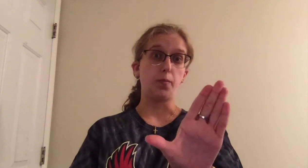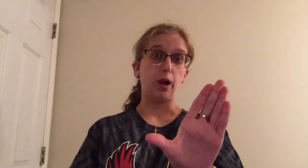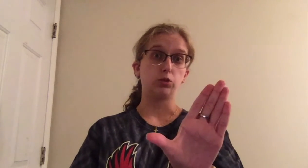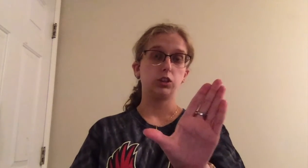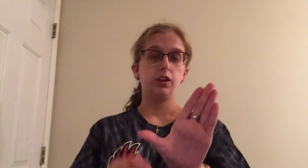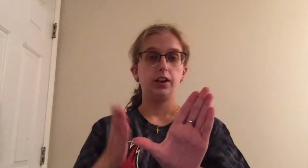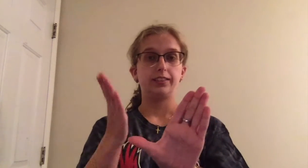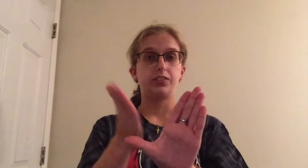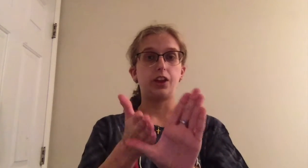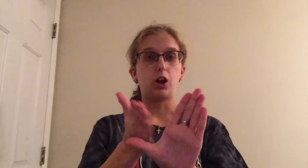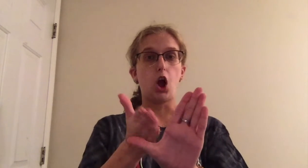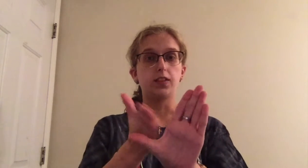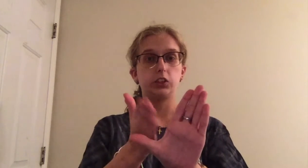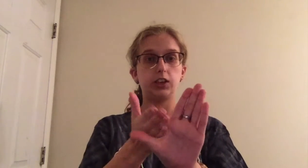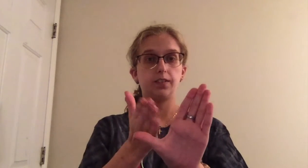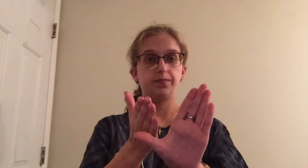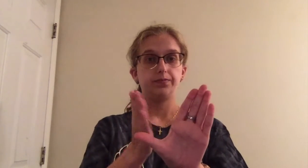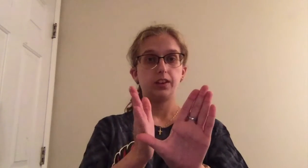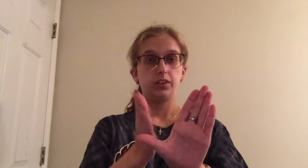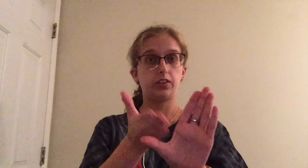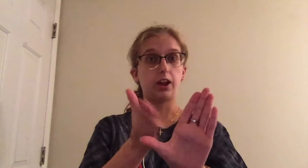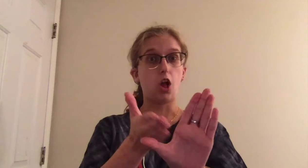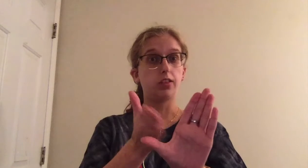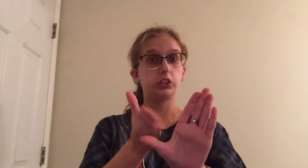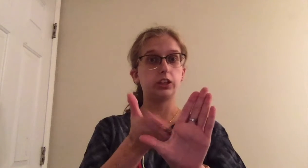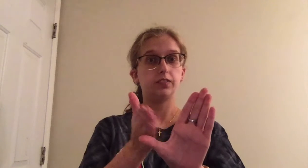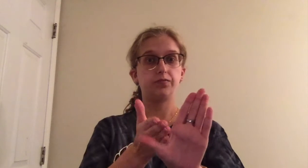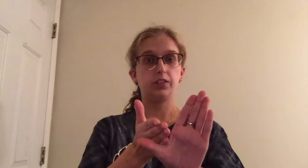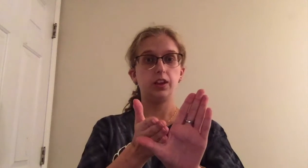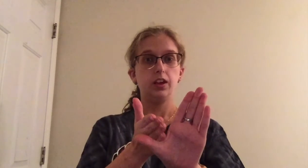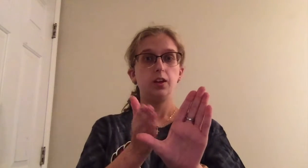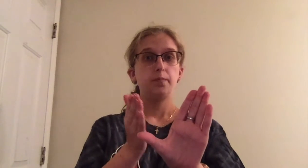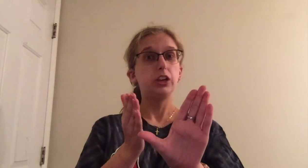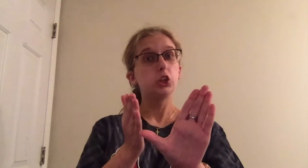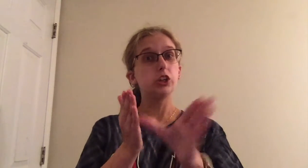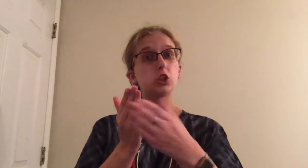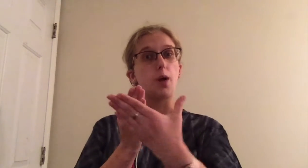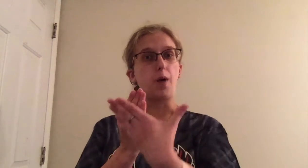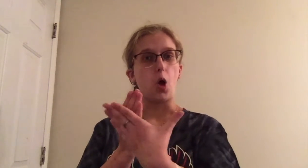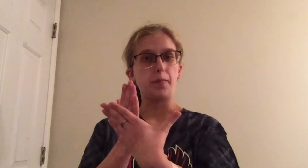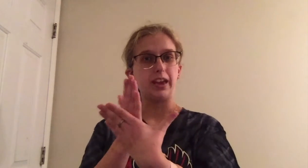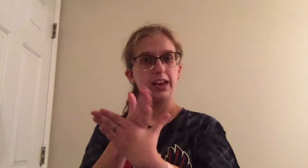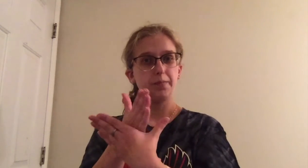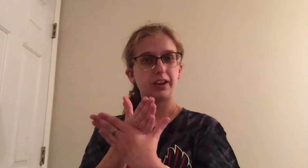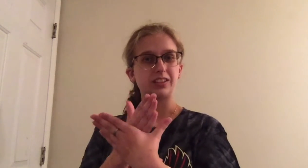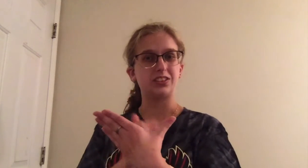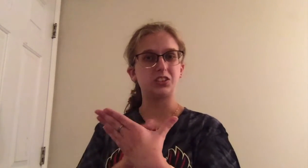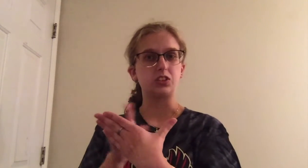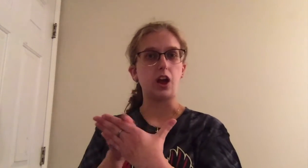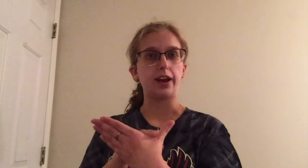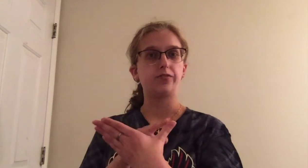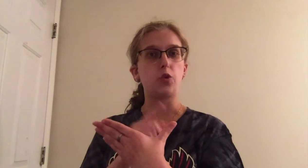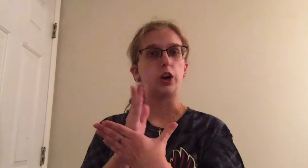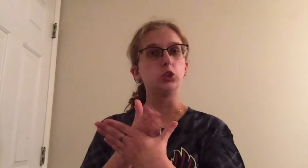out. Psychology. Psychology. Make sure it's not palm in because this is the sign for